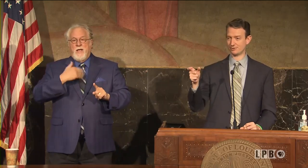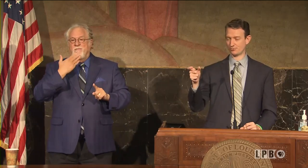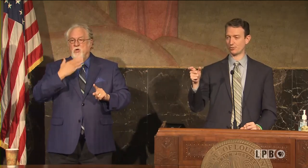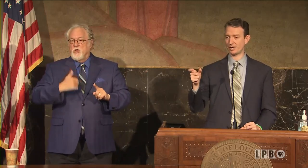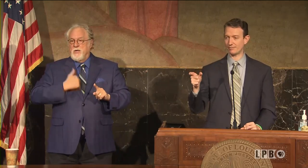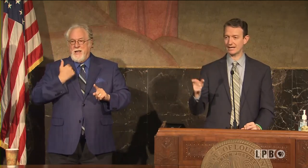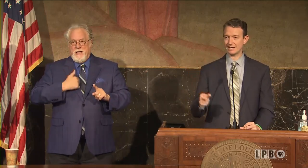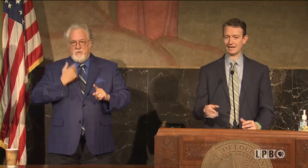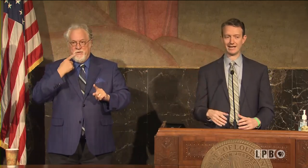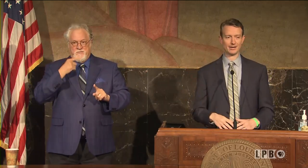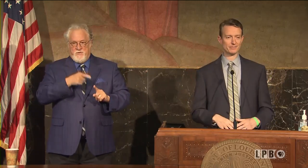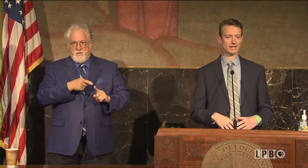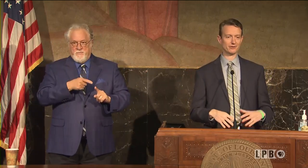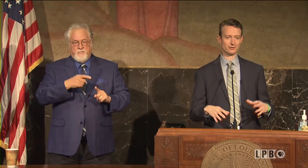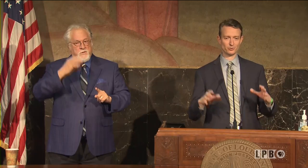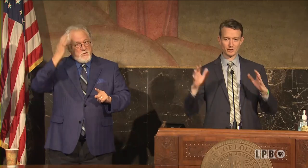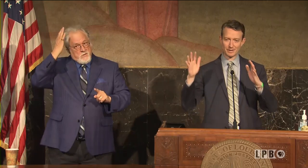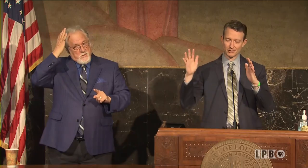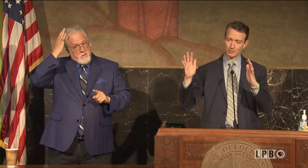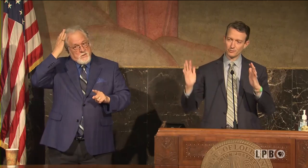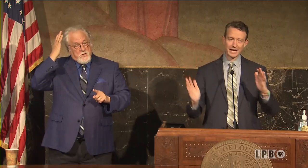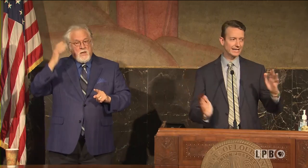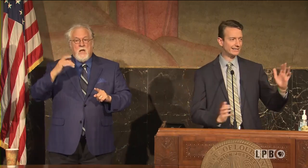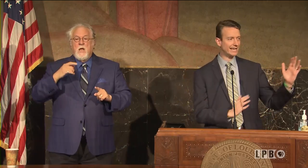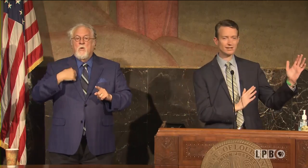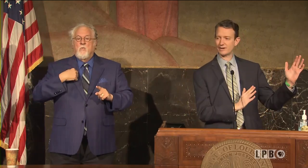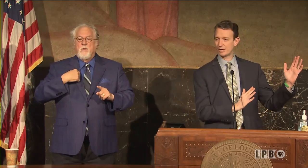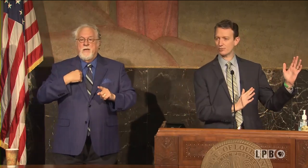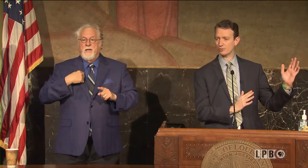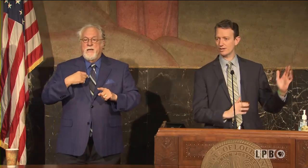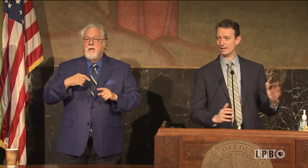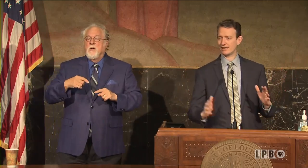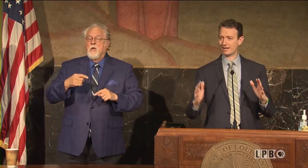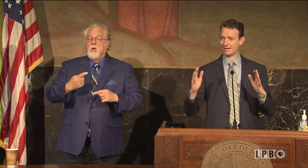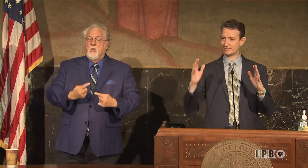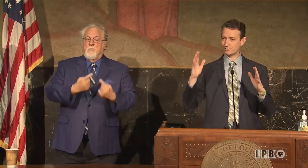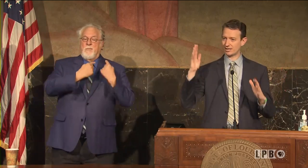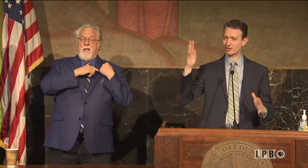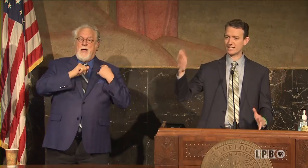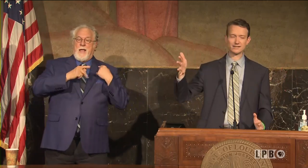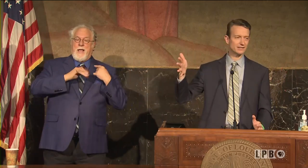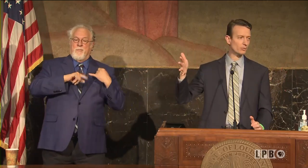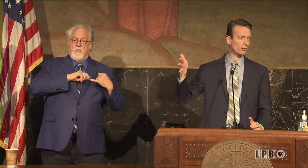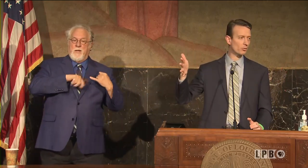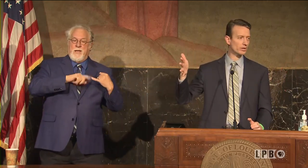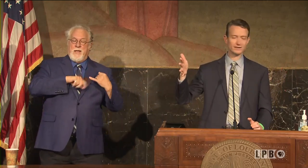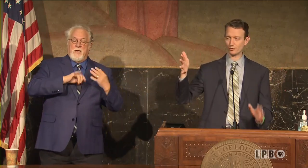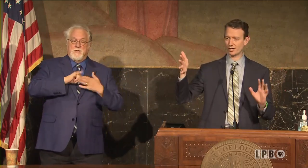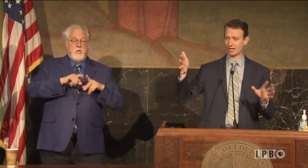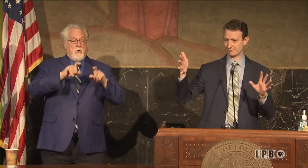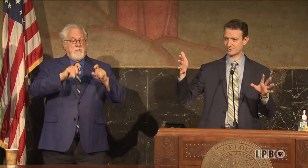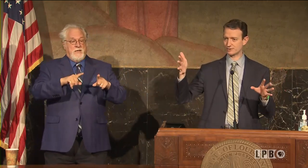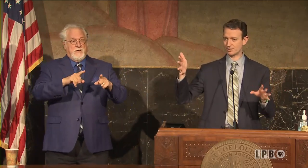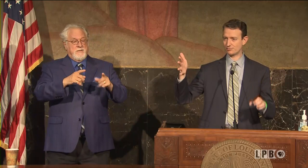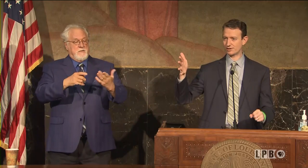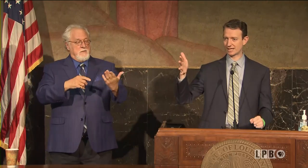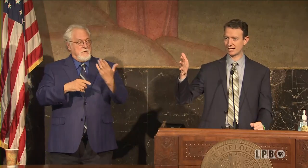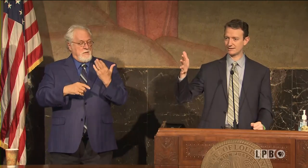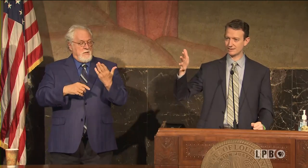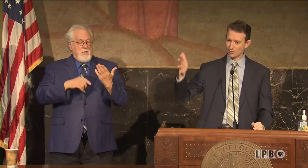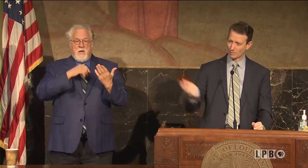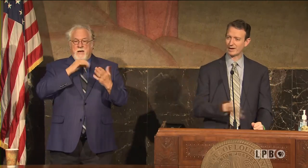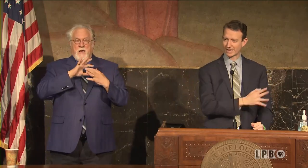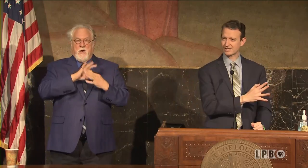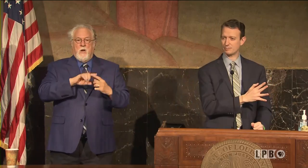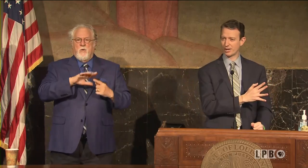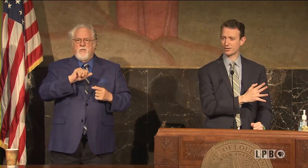address data for them. We made a move back at the end of April so that tests that were reported that were not associated with a